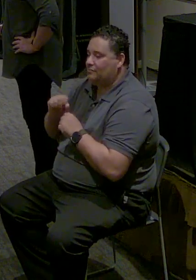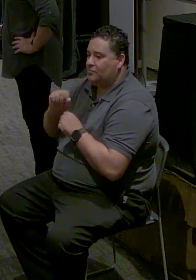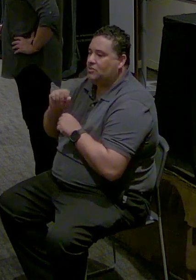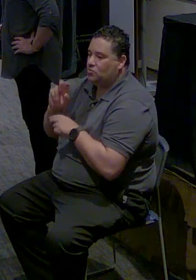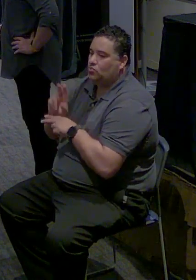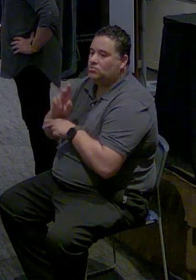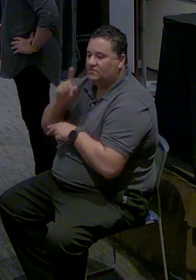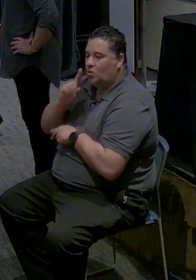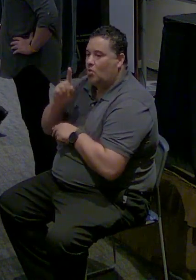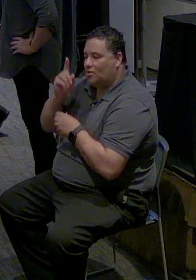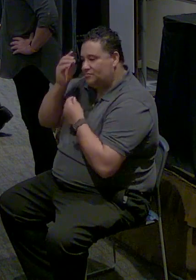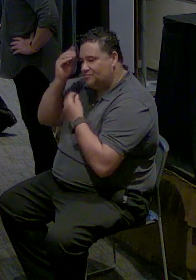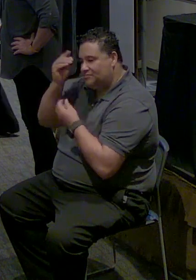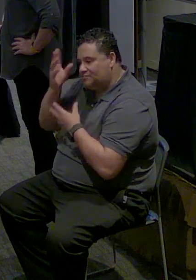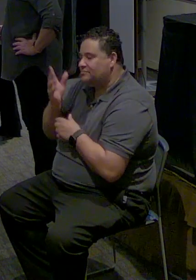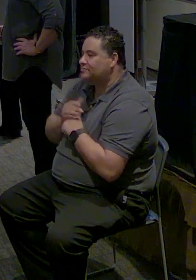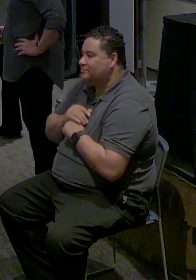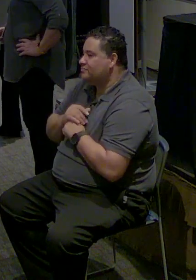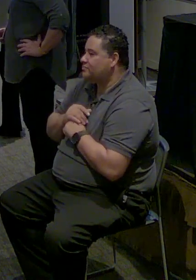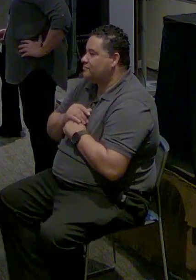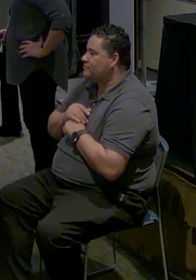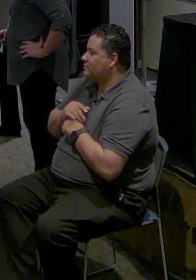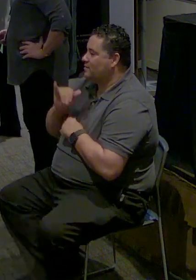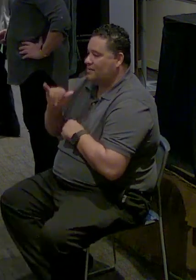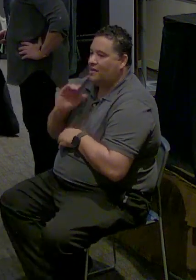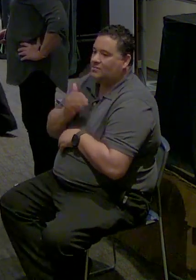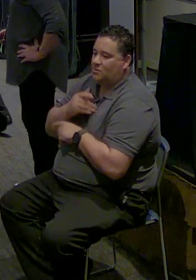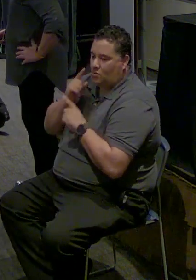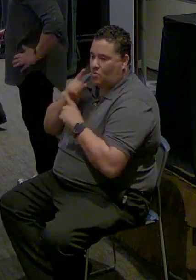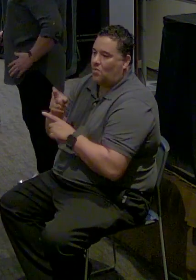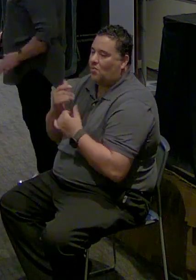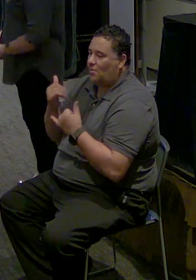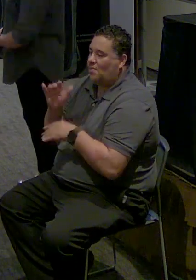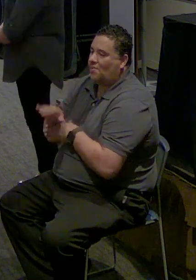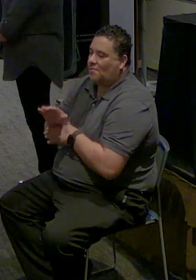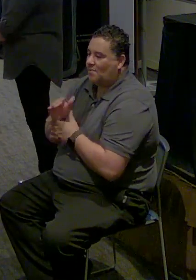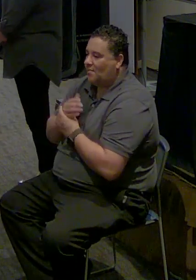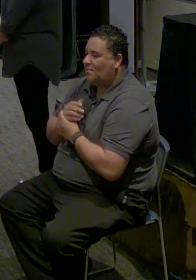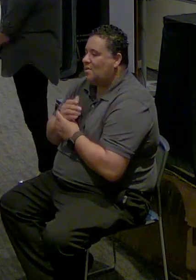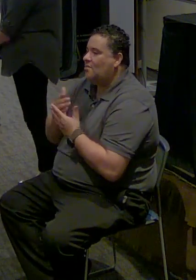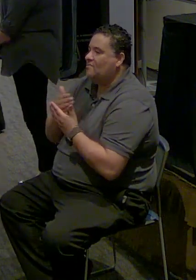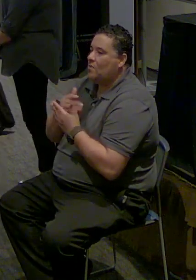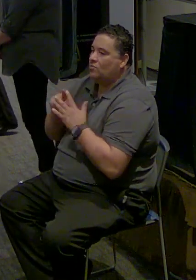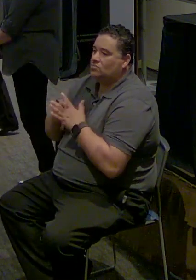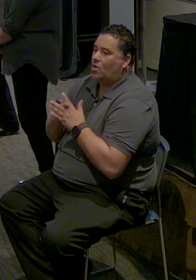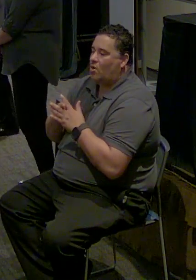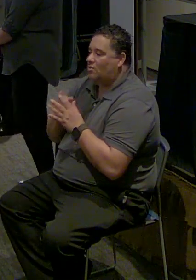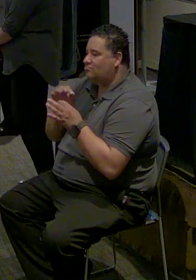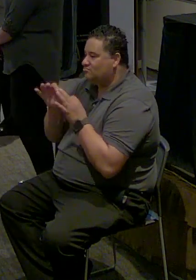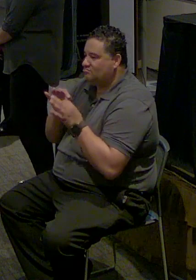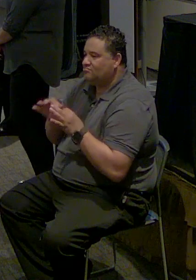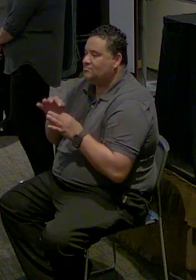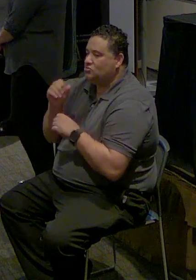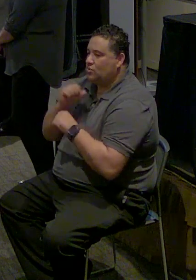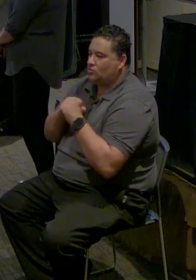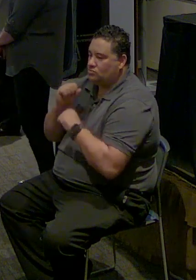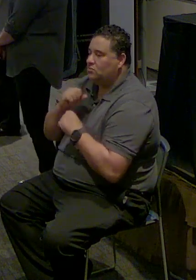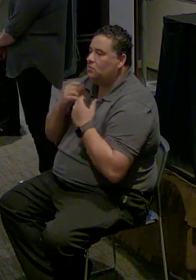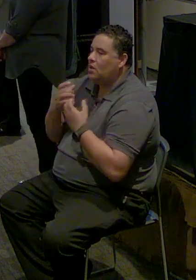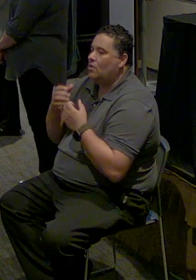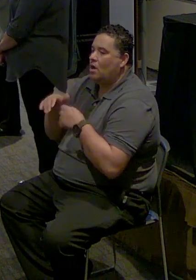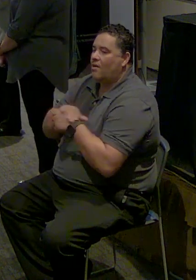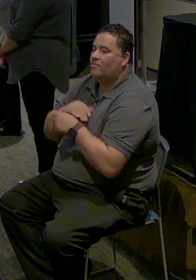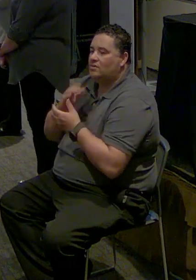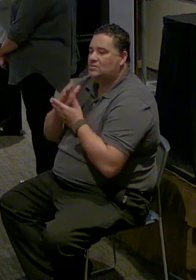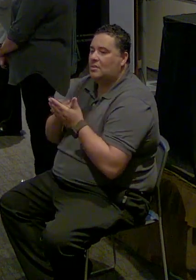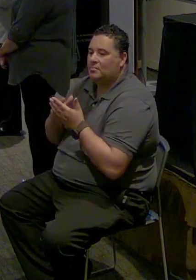insight. And so that's what our goal is this afternoon. So before we start going through some of the strategies, we wanted to cover some of